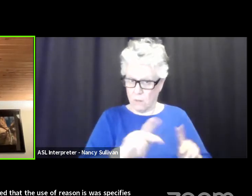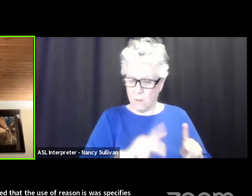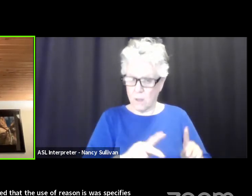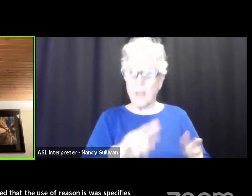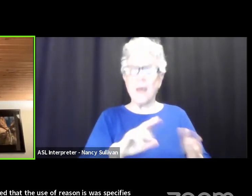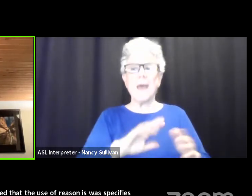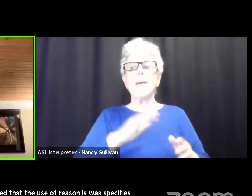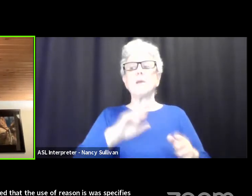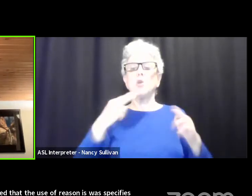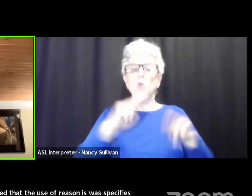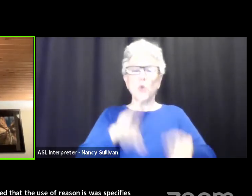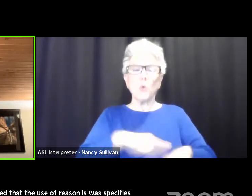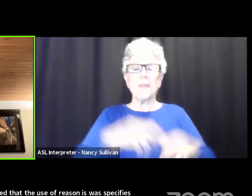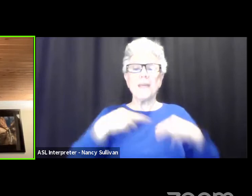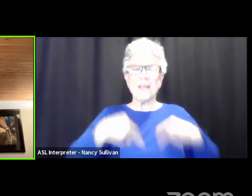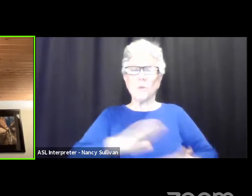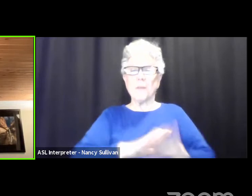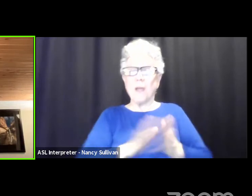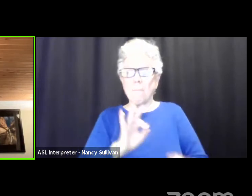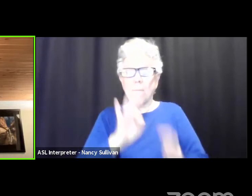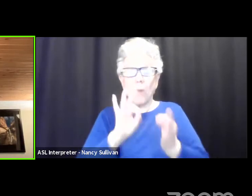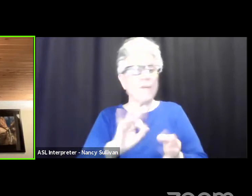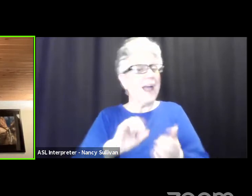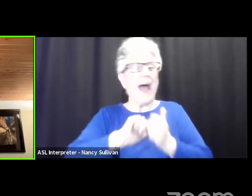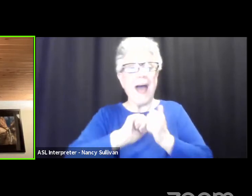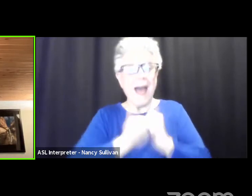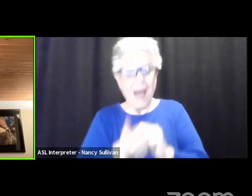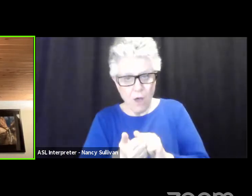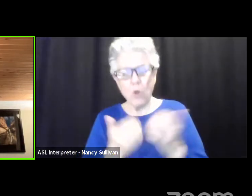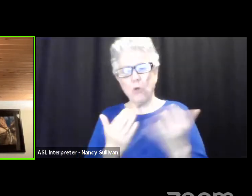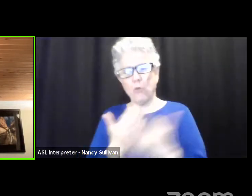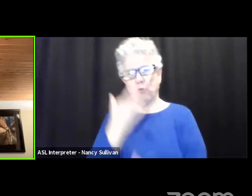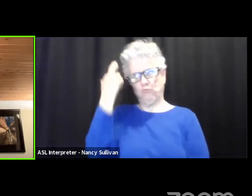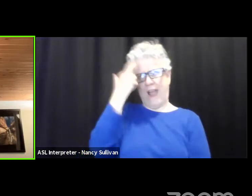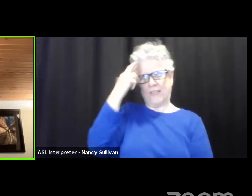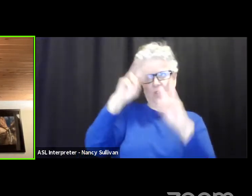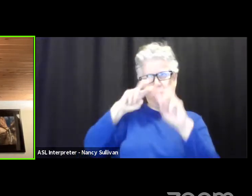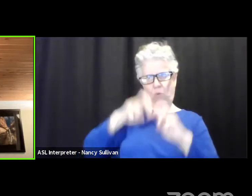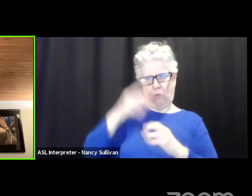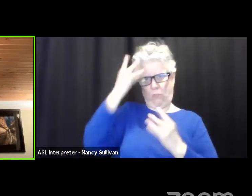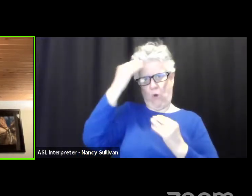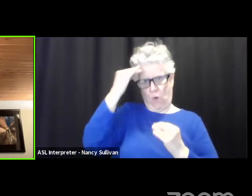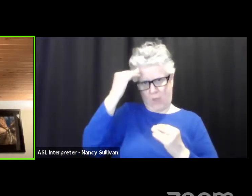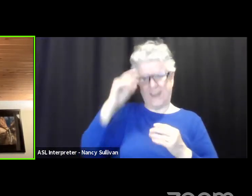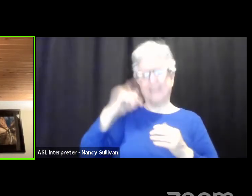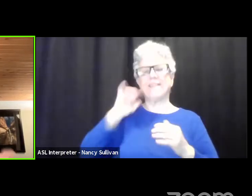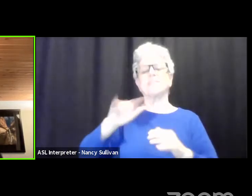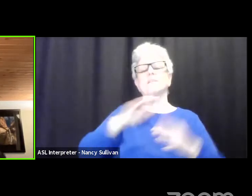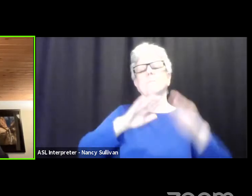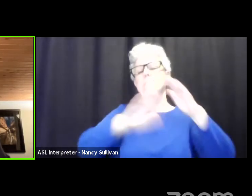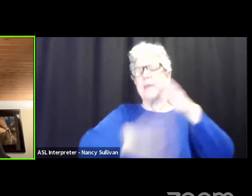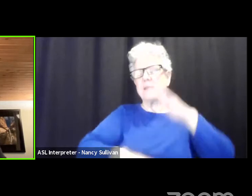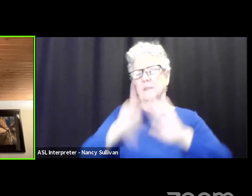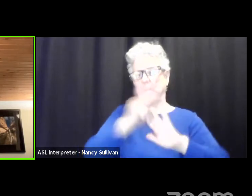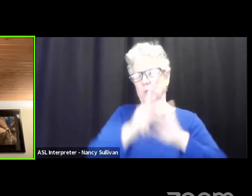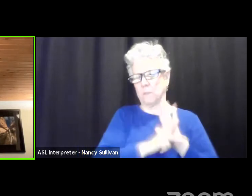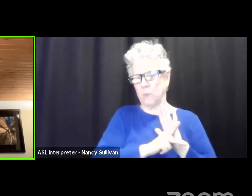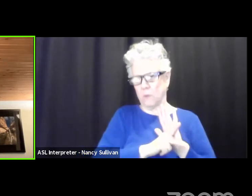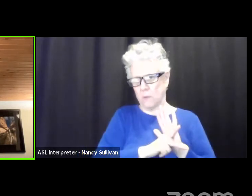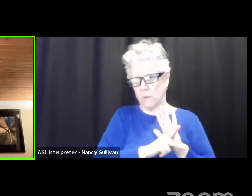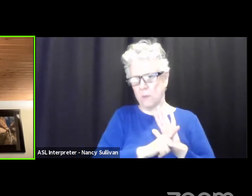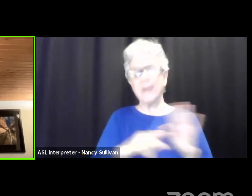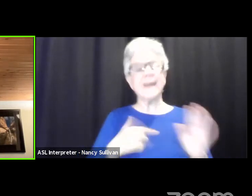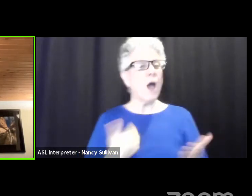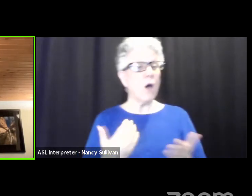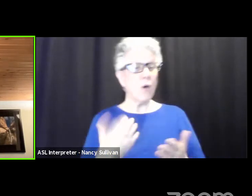human nature, human flourishing, is defined by rationality as a formal principle. Now, there was nothing wholly new